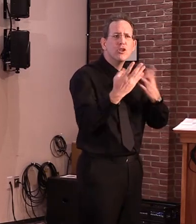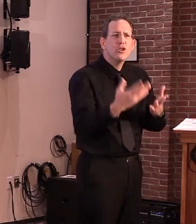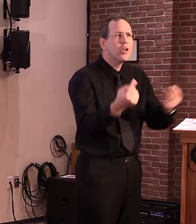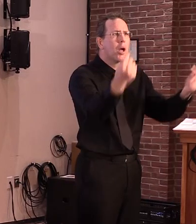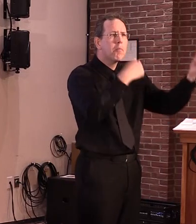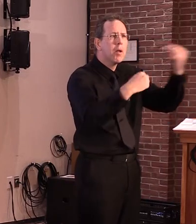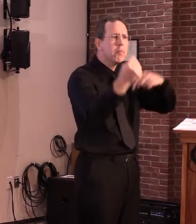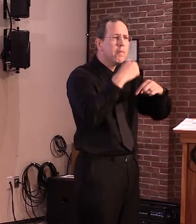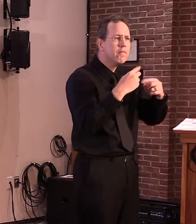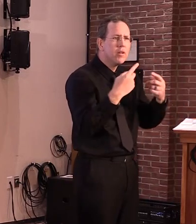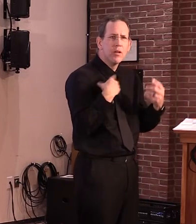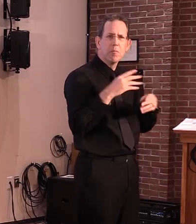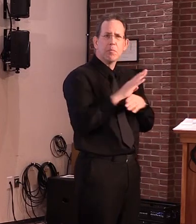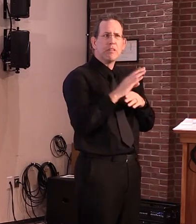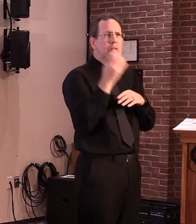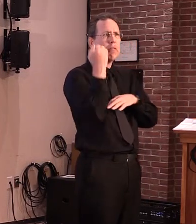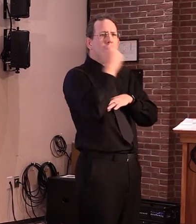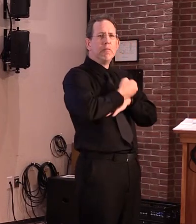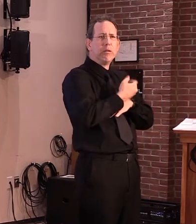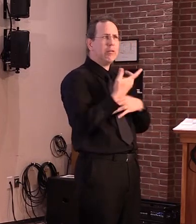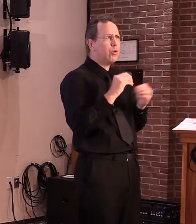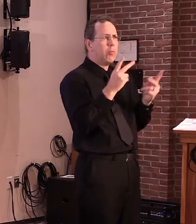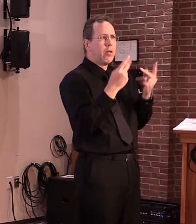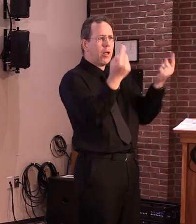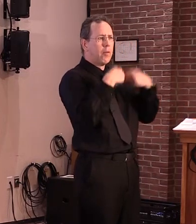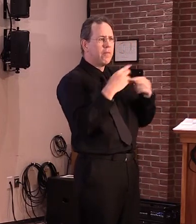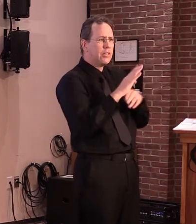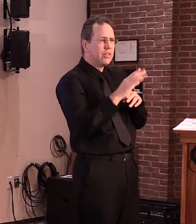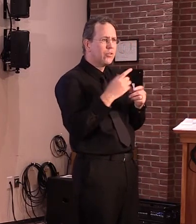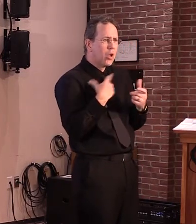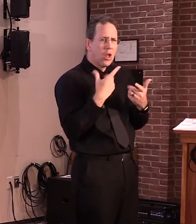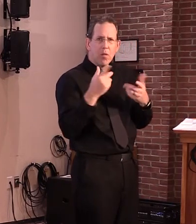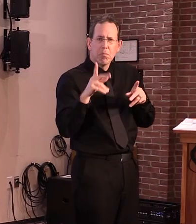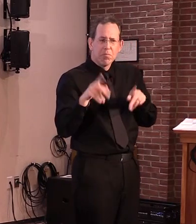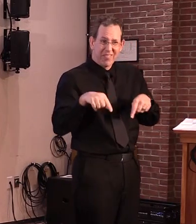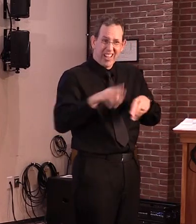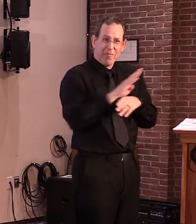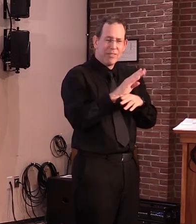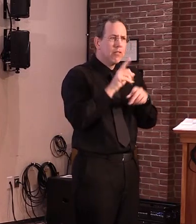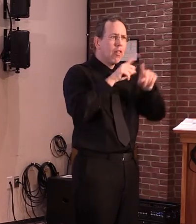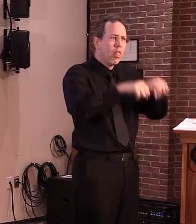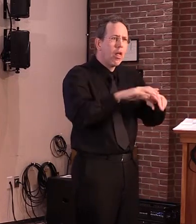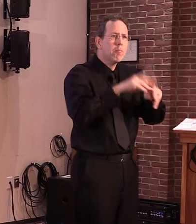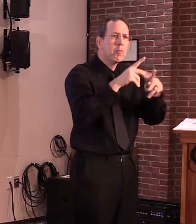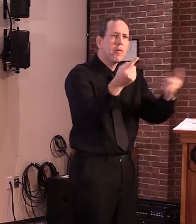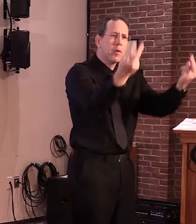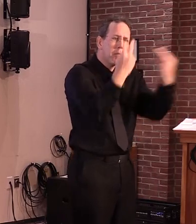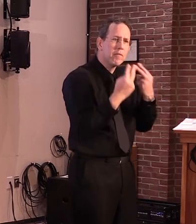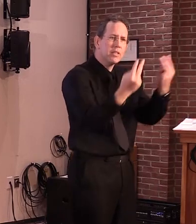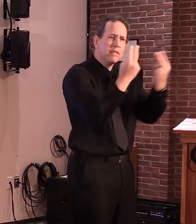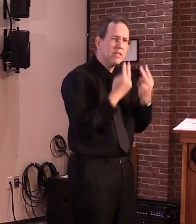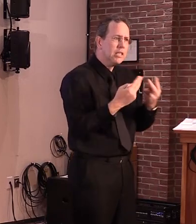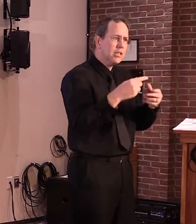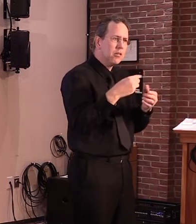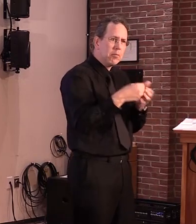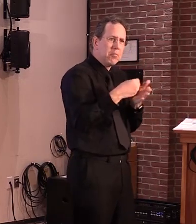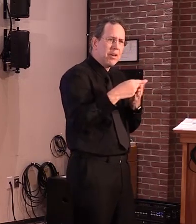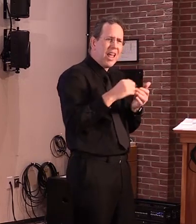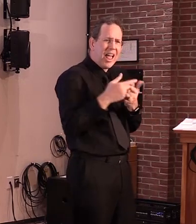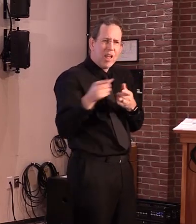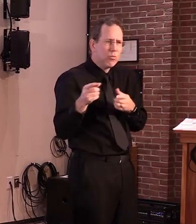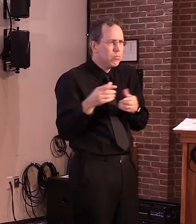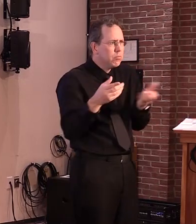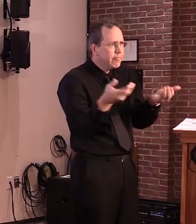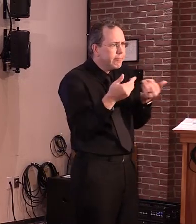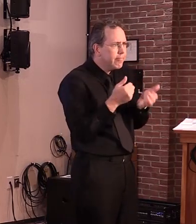really quickly. I also know that the farm economy has been and continues to